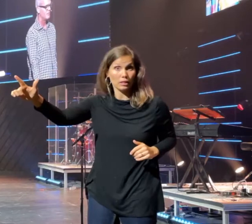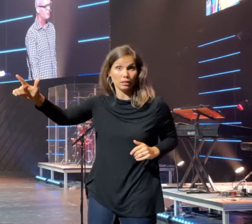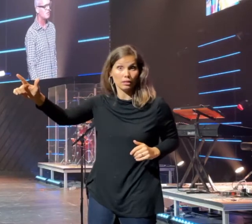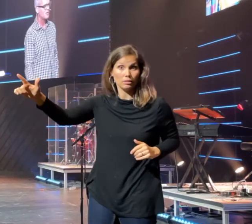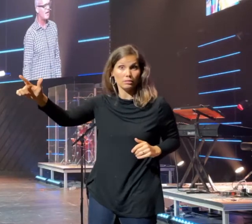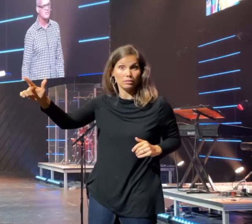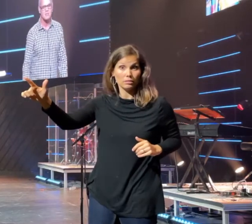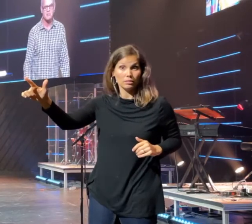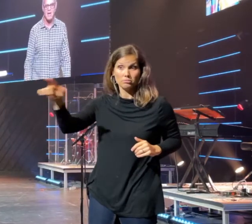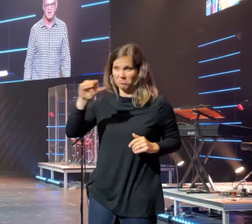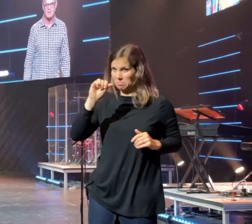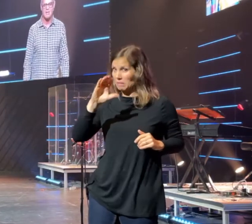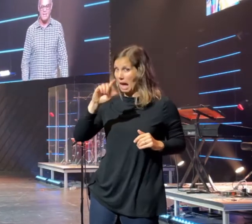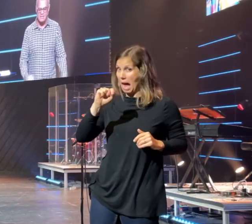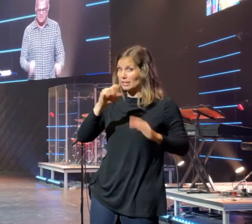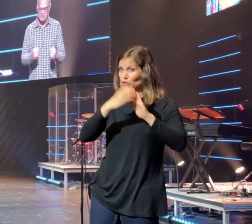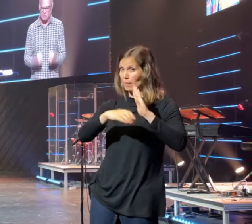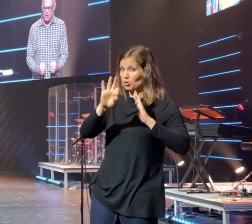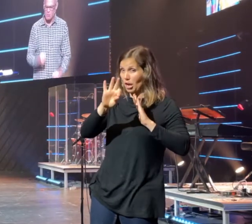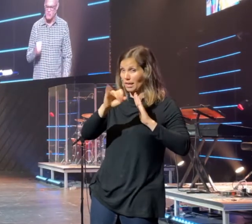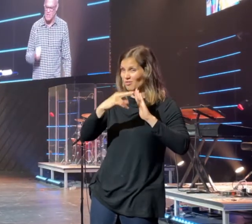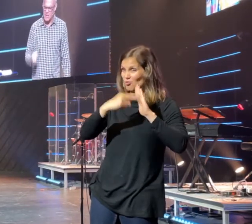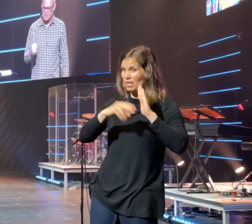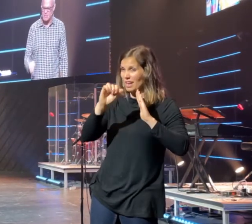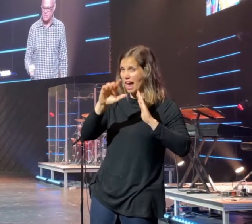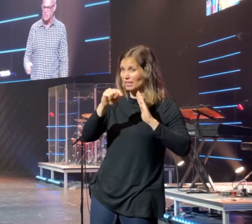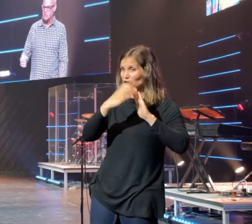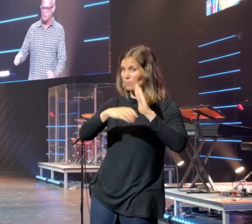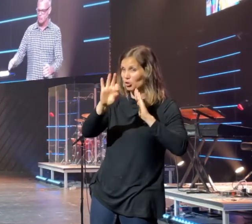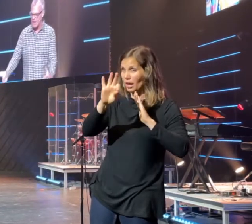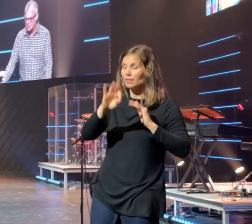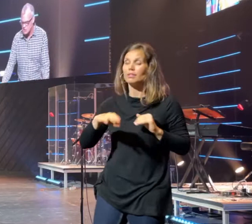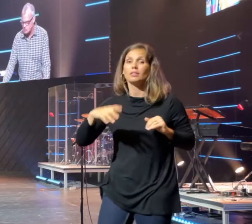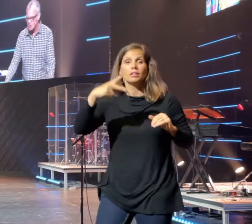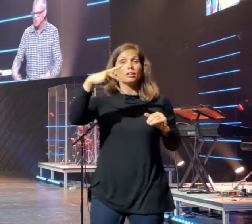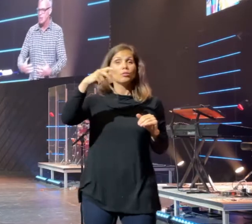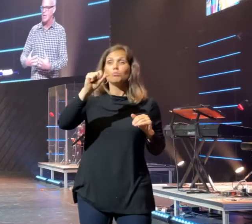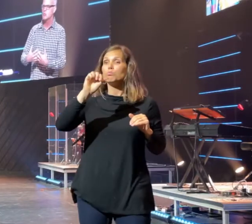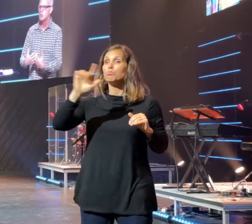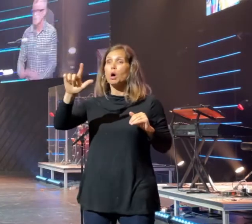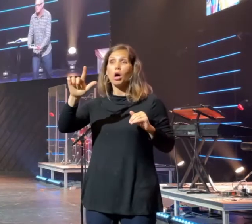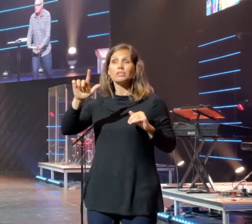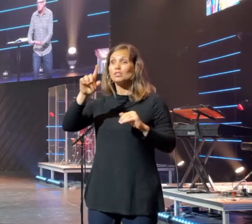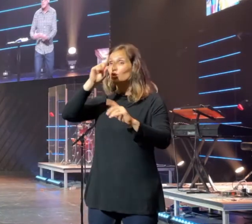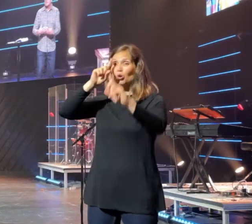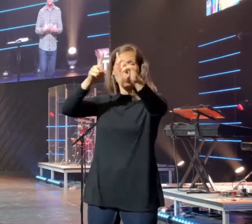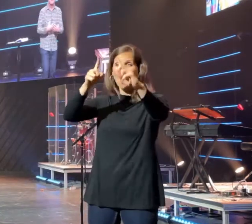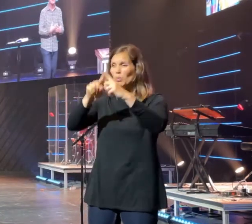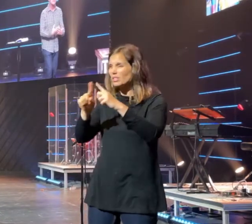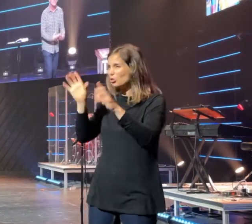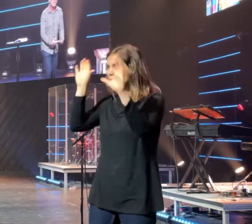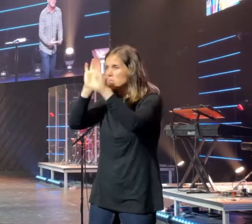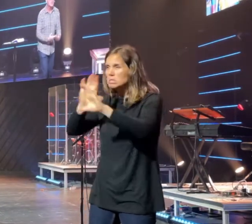If you're a note taker, Acts chapter 9. He said Paul was sent on a mission to find these people, to arrest them, in some